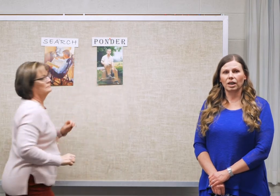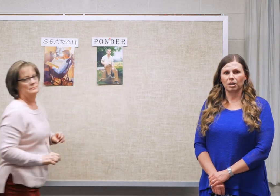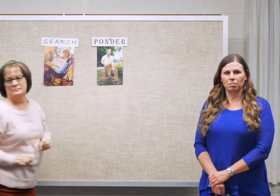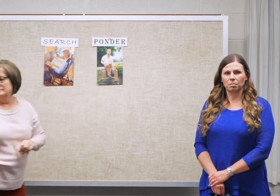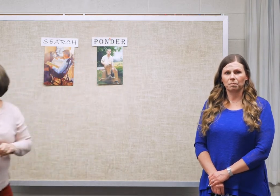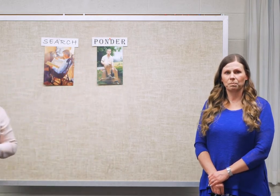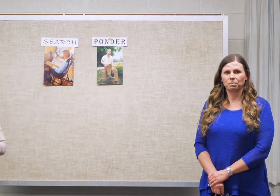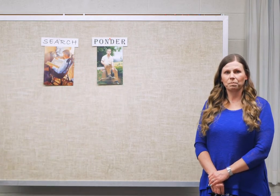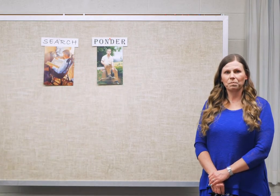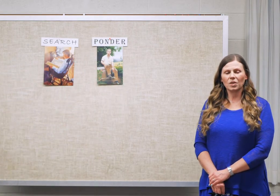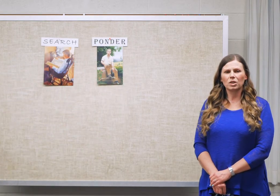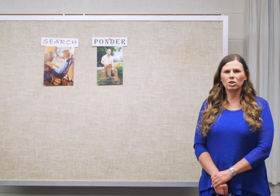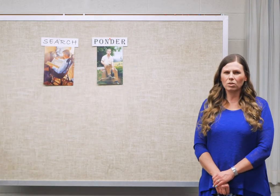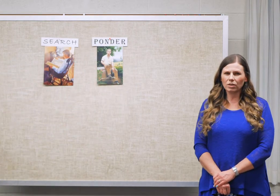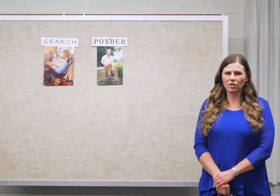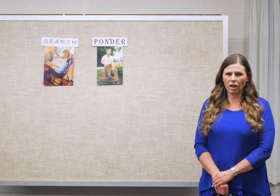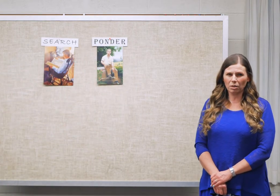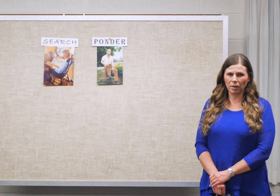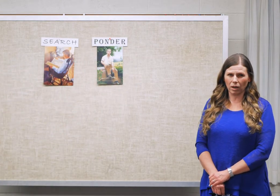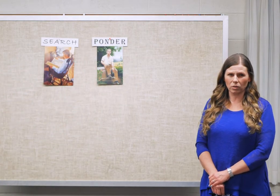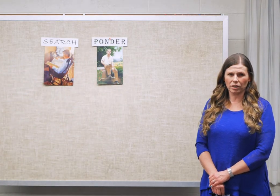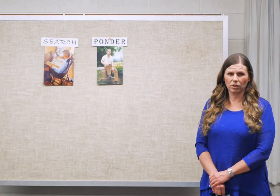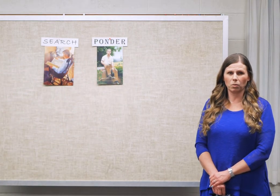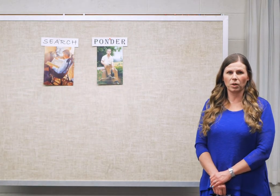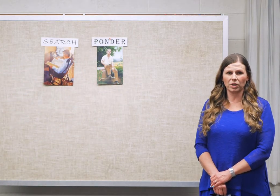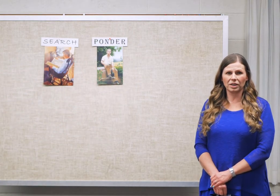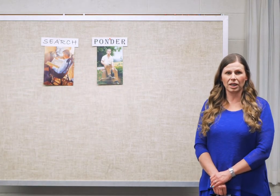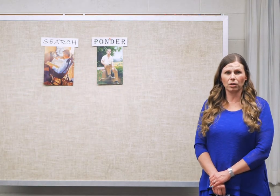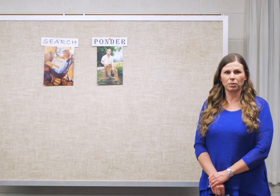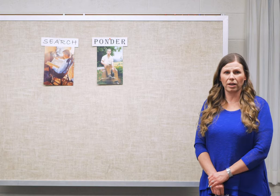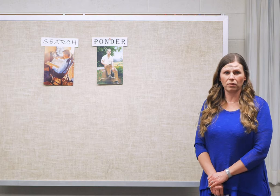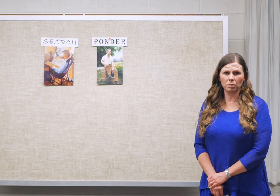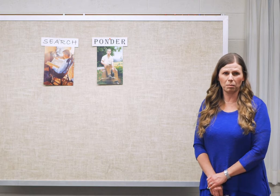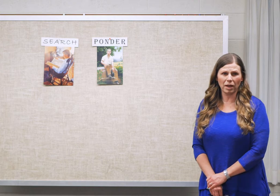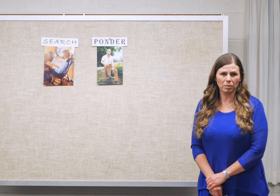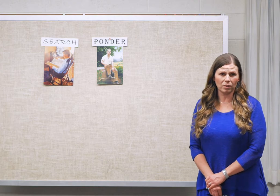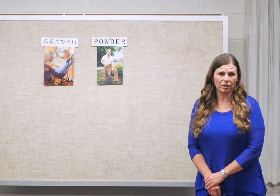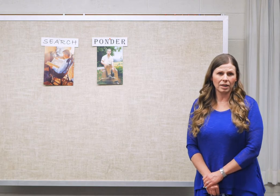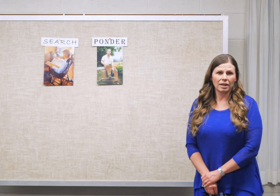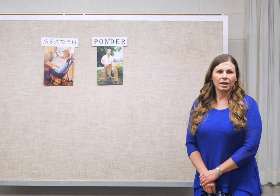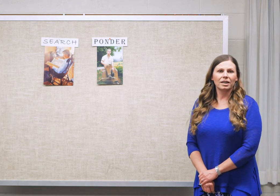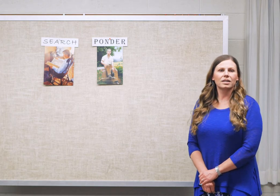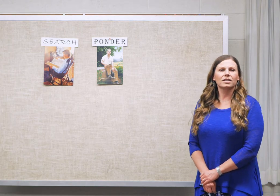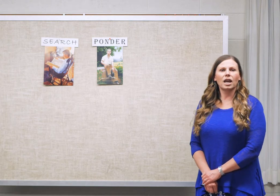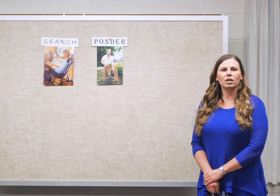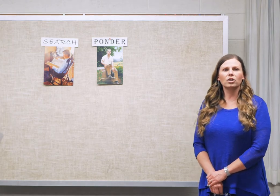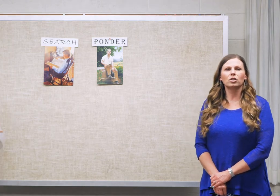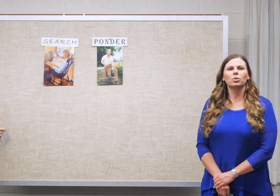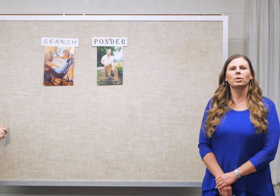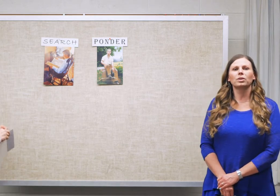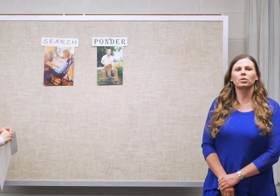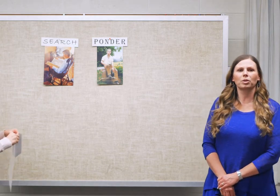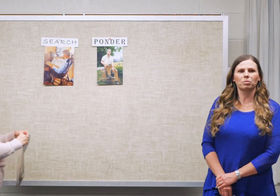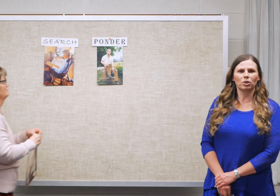him." Joseph thought about the words he had read from the Bible, and decided to do what the Scripture